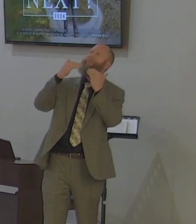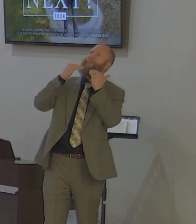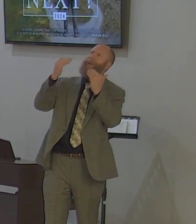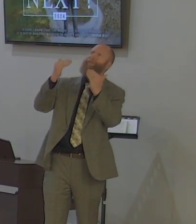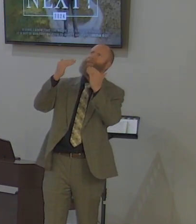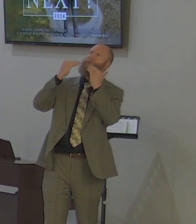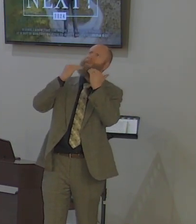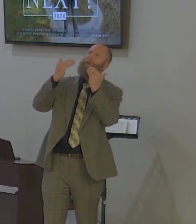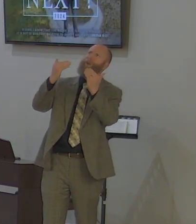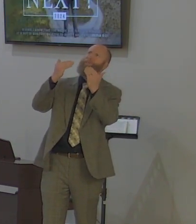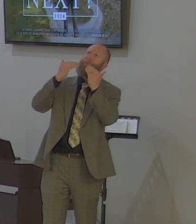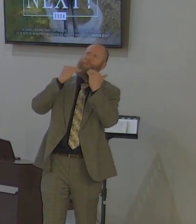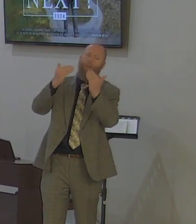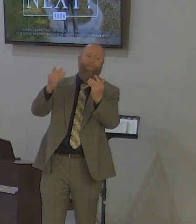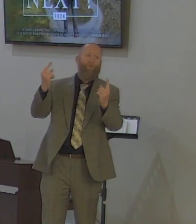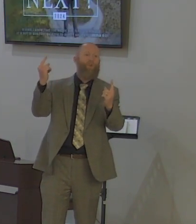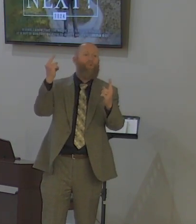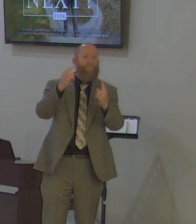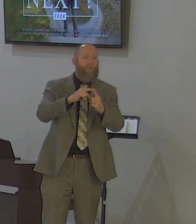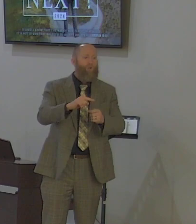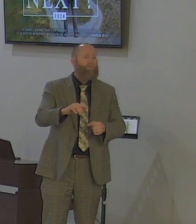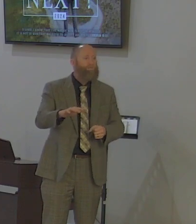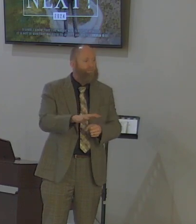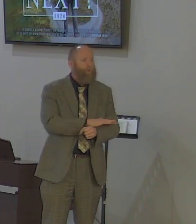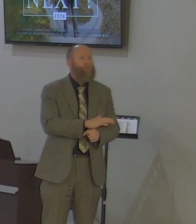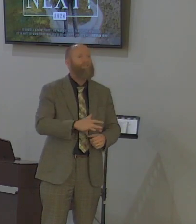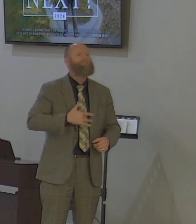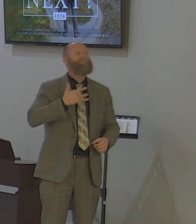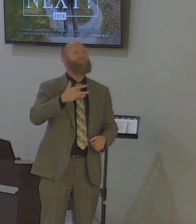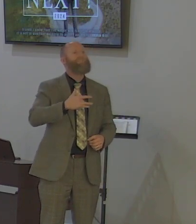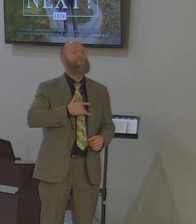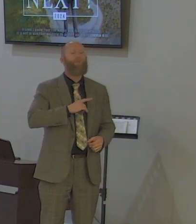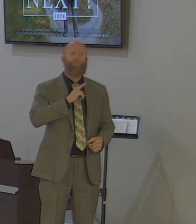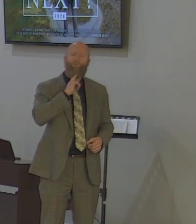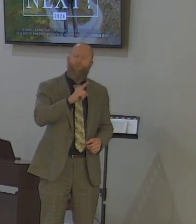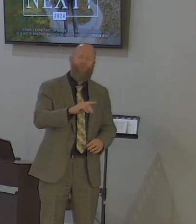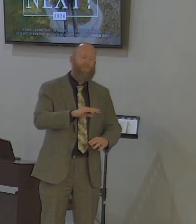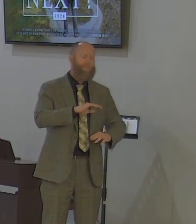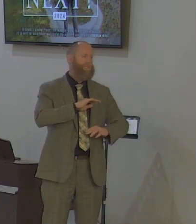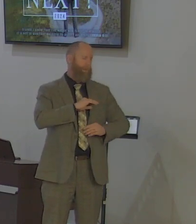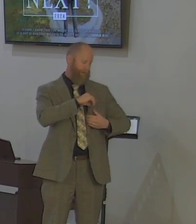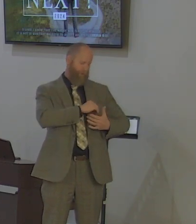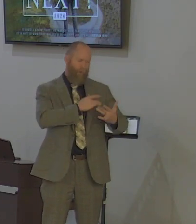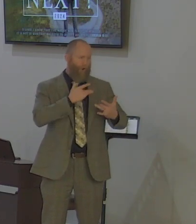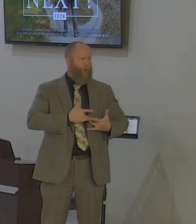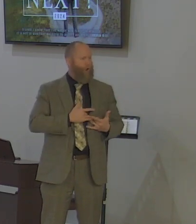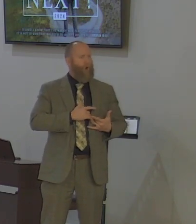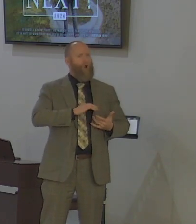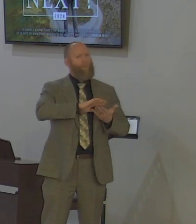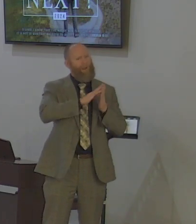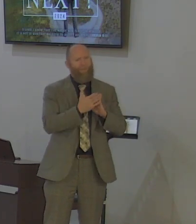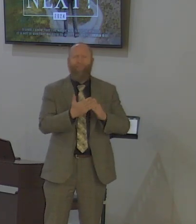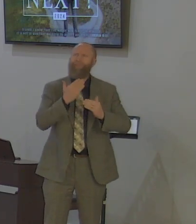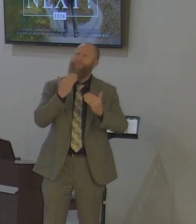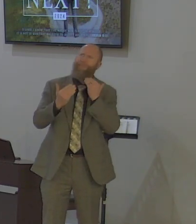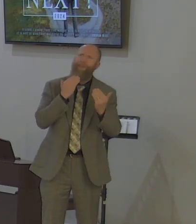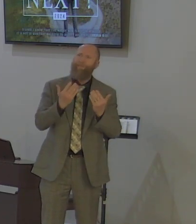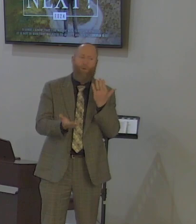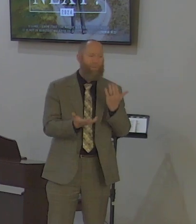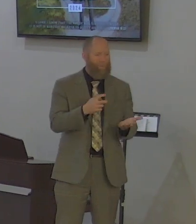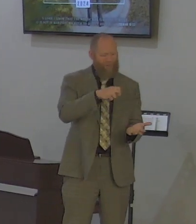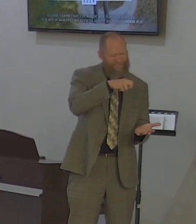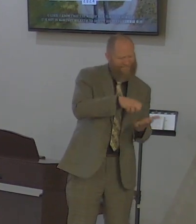real inward gratitude and compassion and love for God and the things he's done. To get on your life and go through the list, to get on your